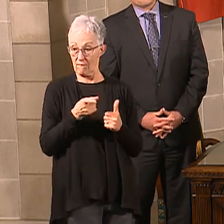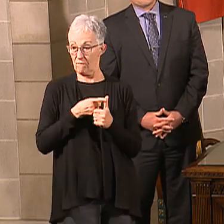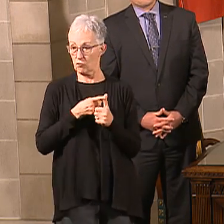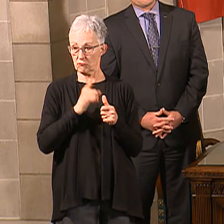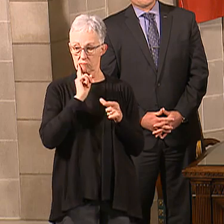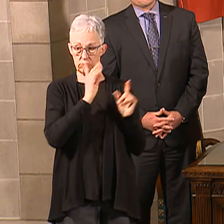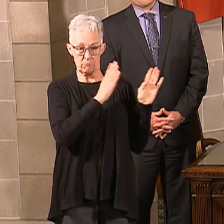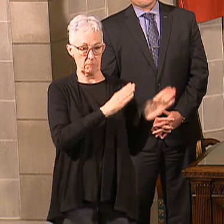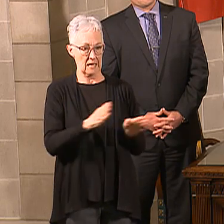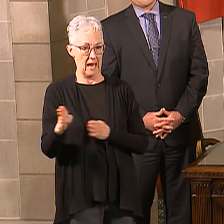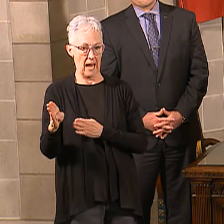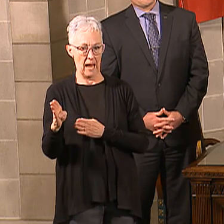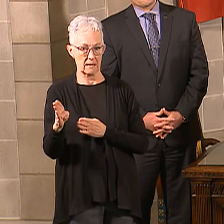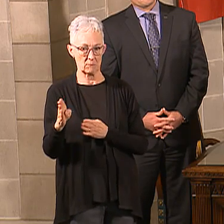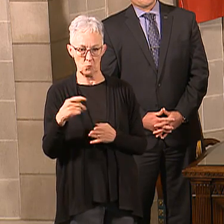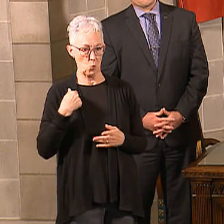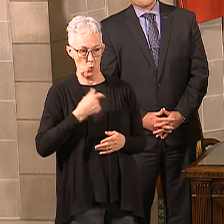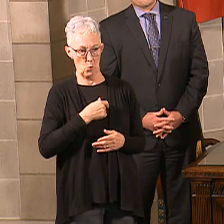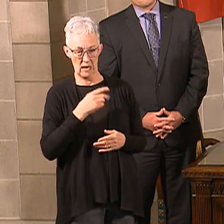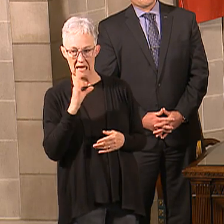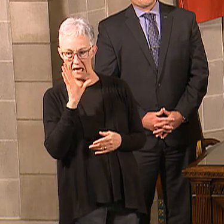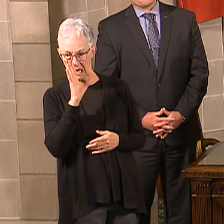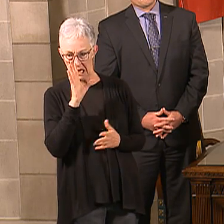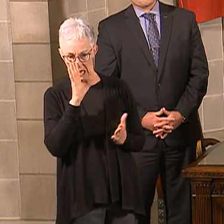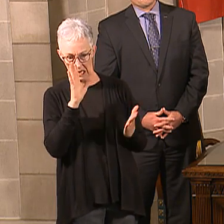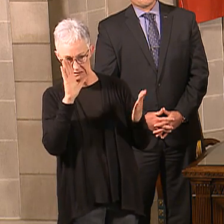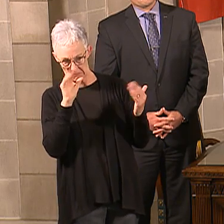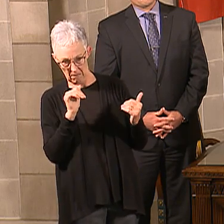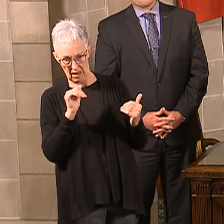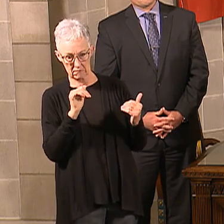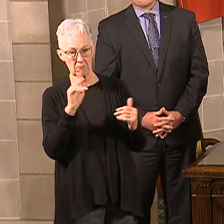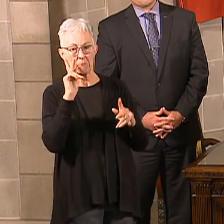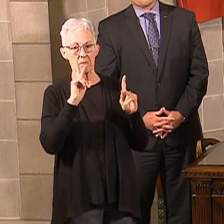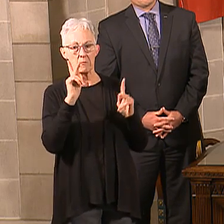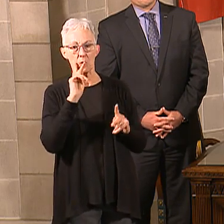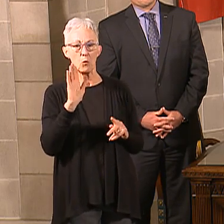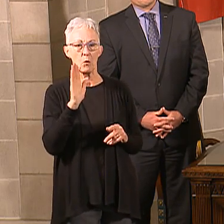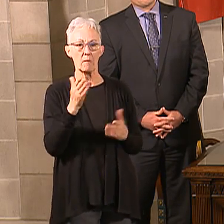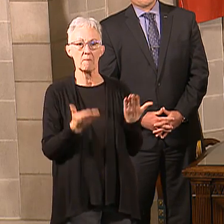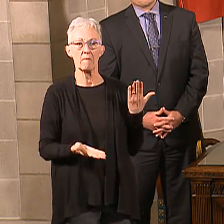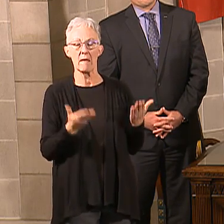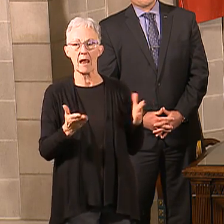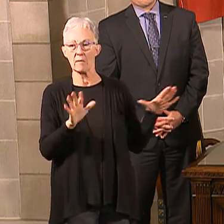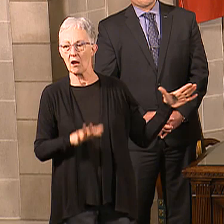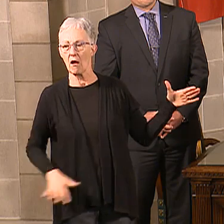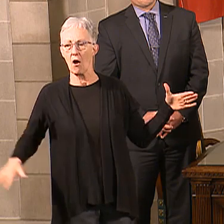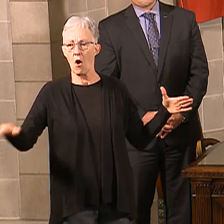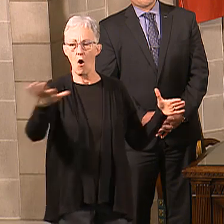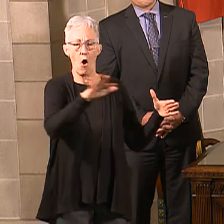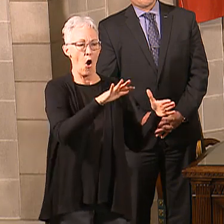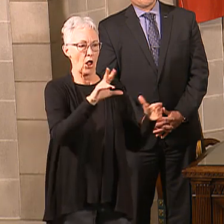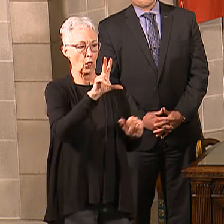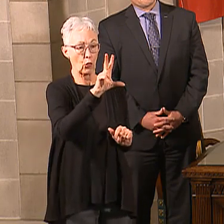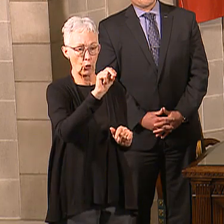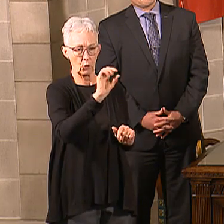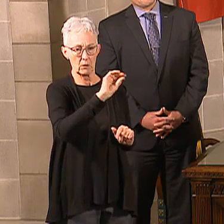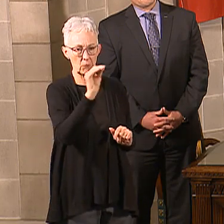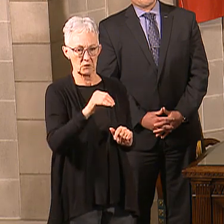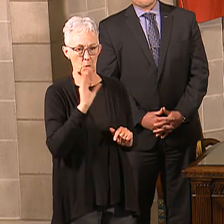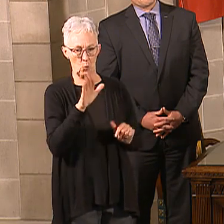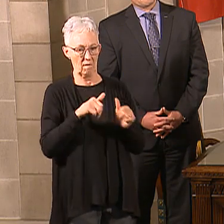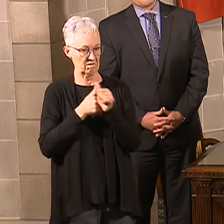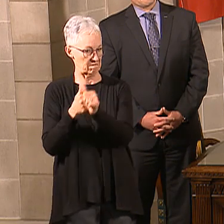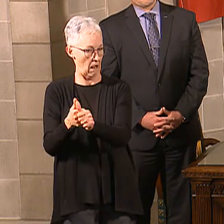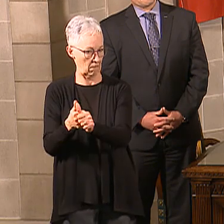assumed only a 30% compliance to those social distancing measures. And again, you can see across the state, and I don't have any official way to measure this,